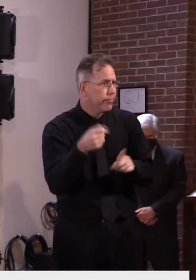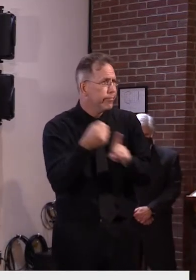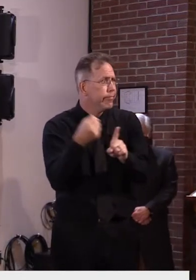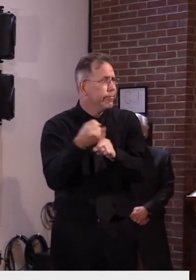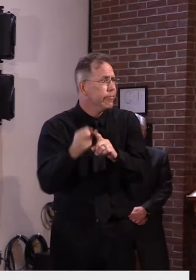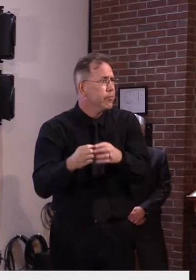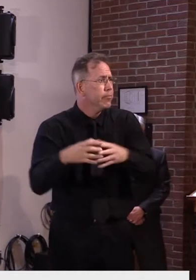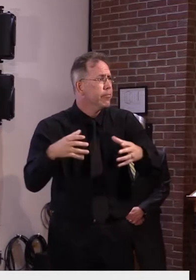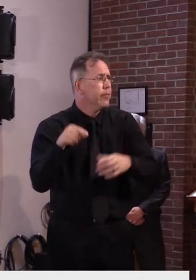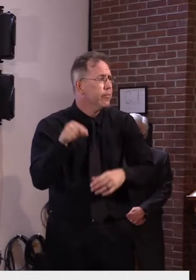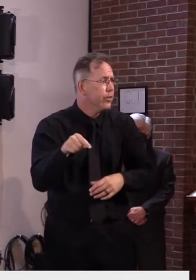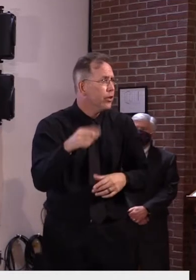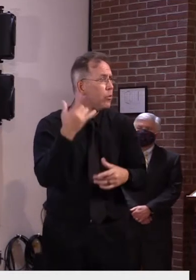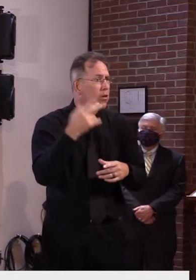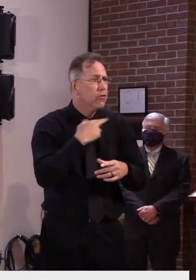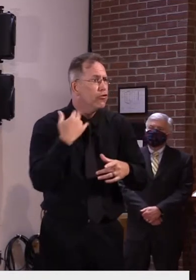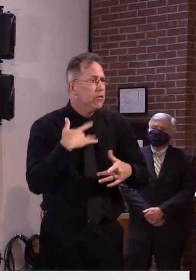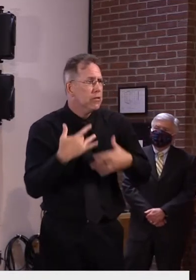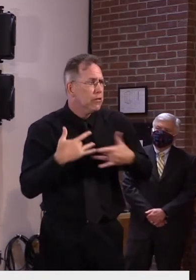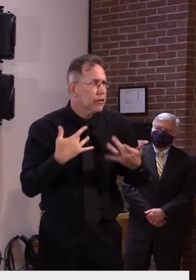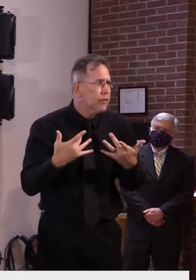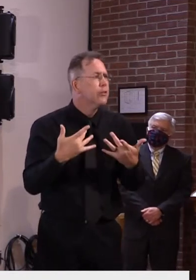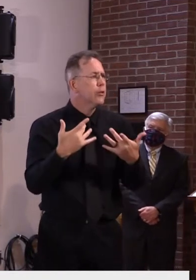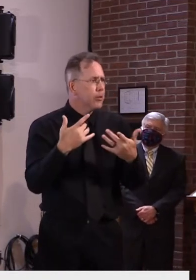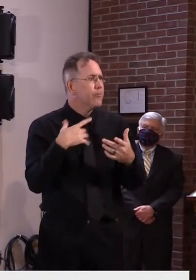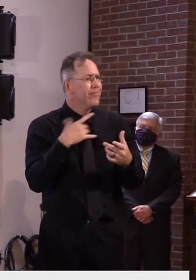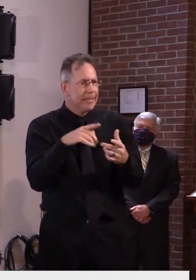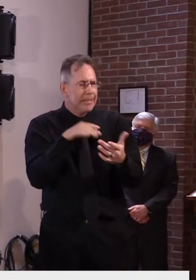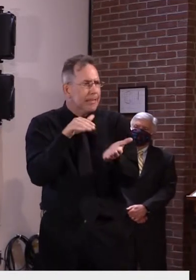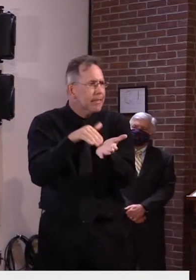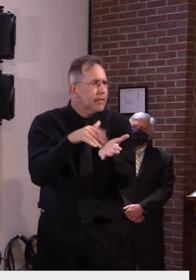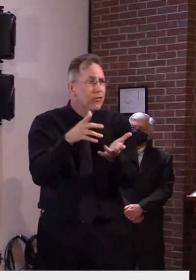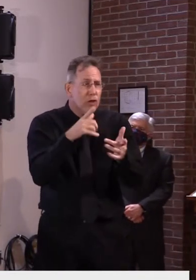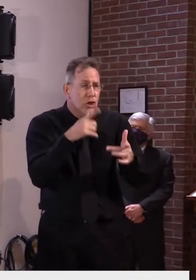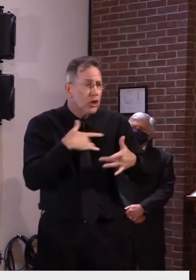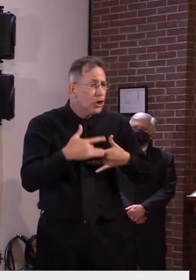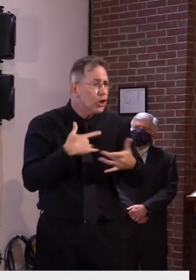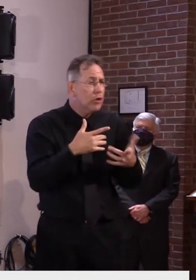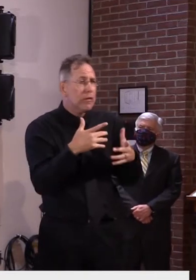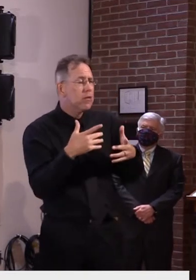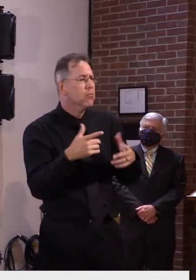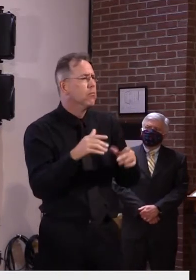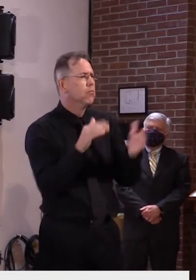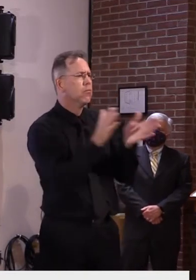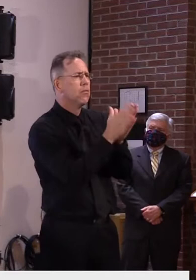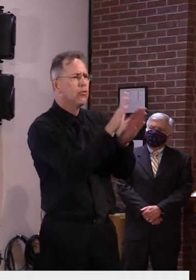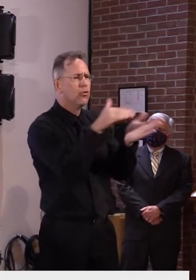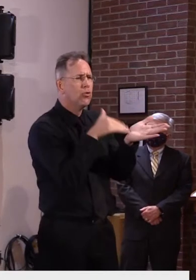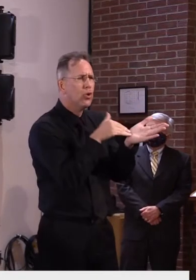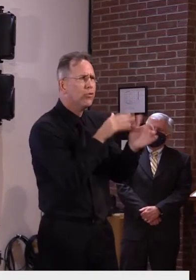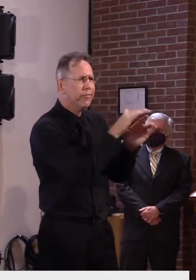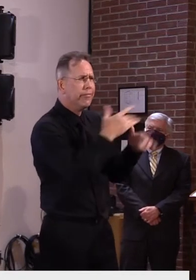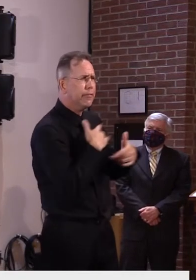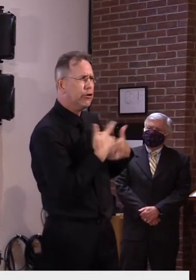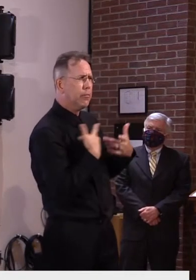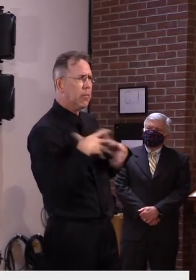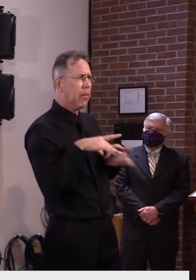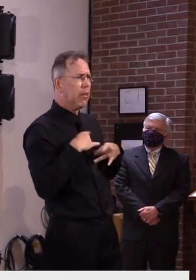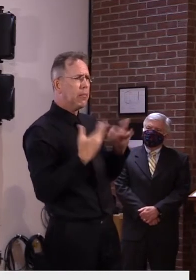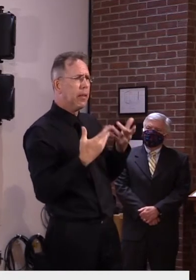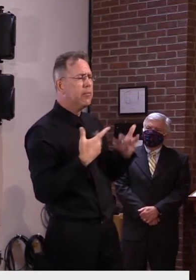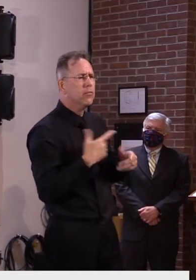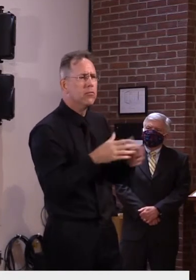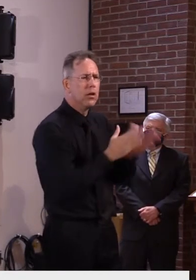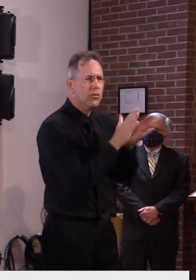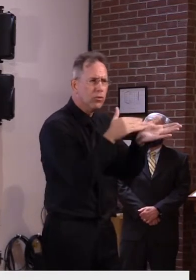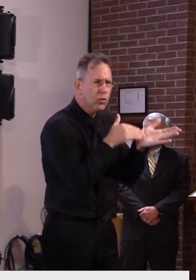please connect with your healthcare provider, and please know there will be testing available at Bennington Rescue on